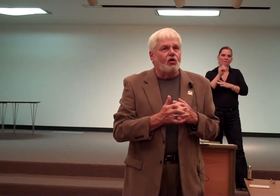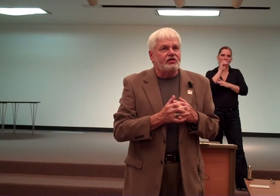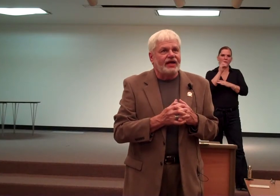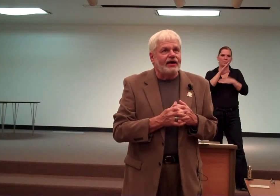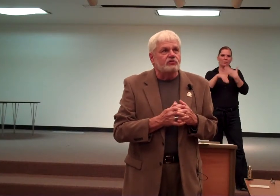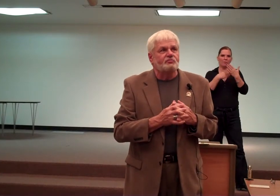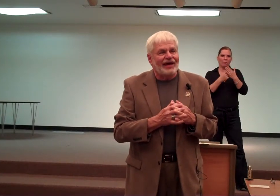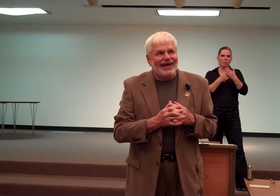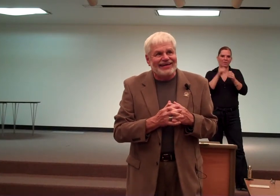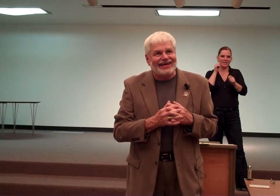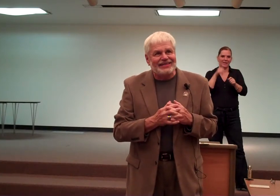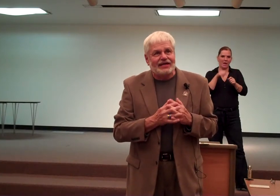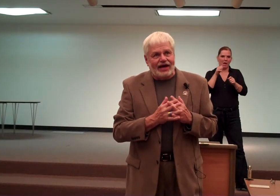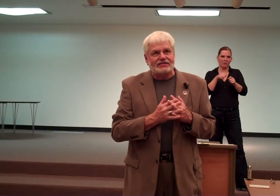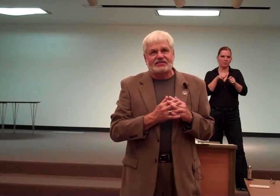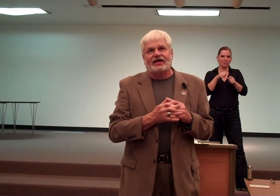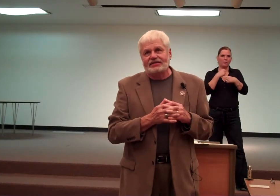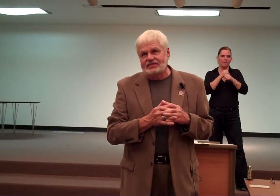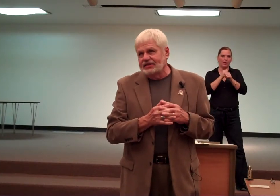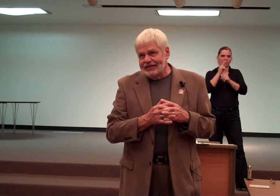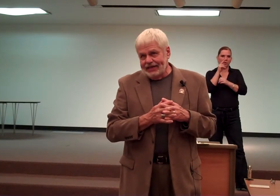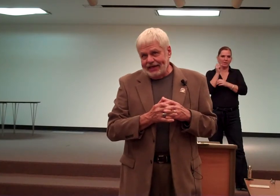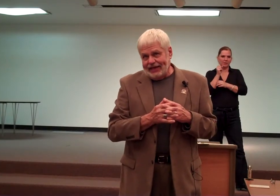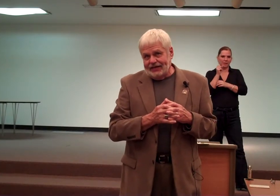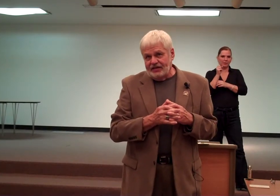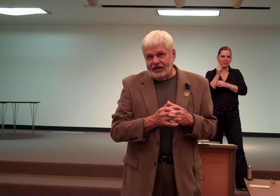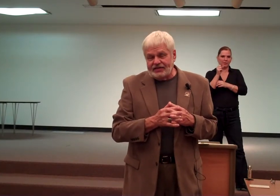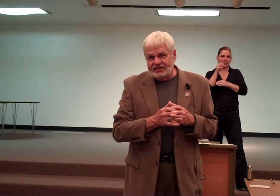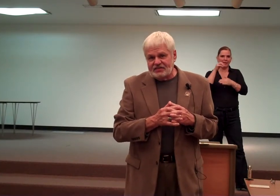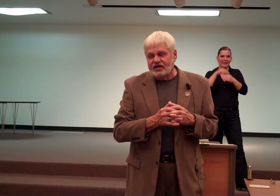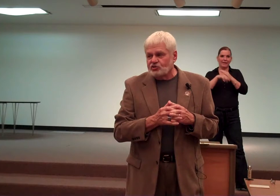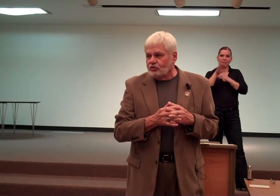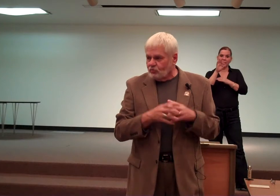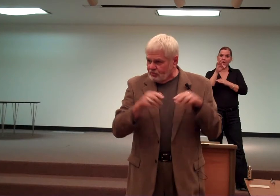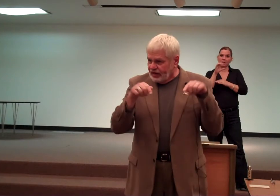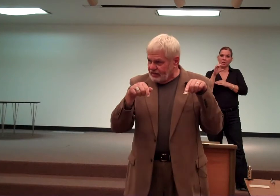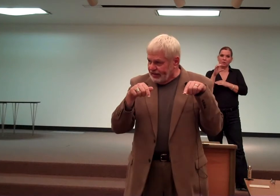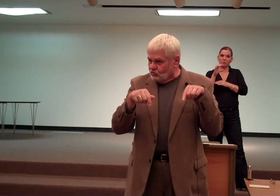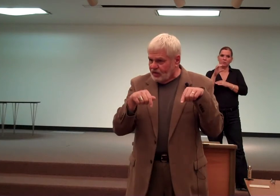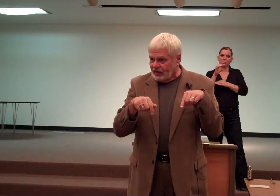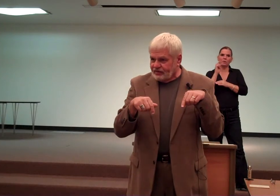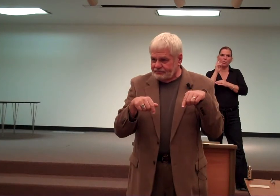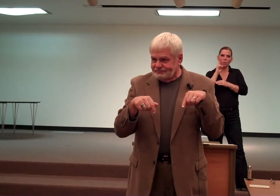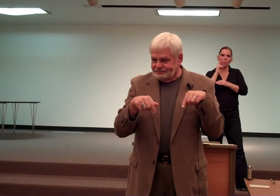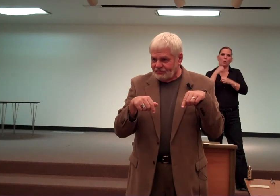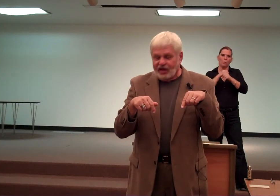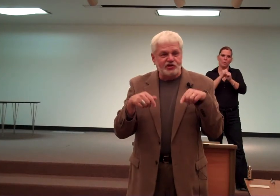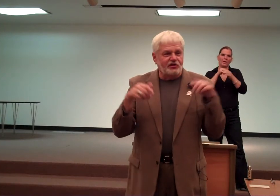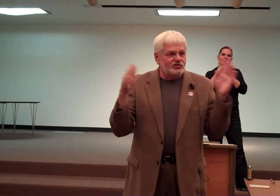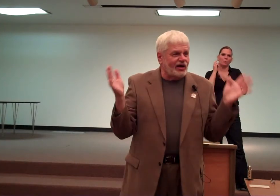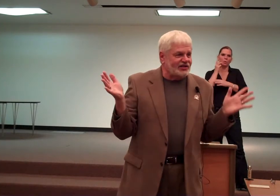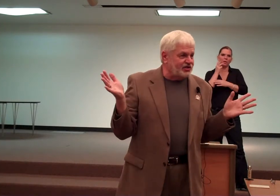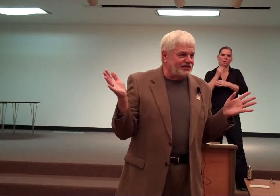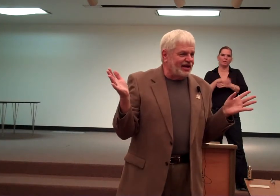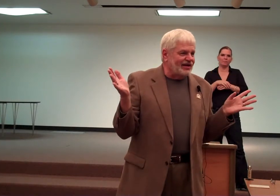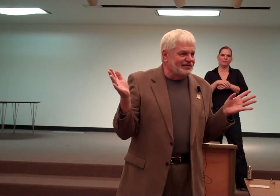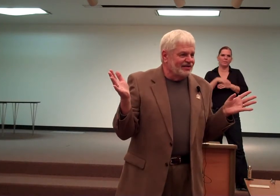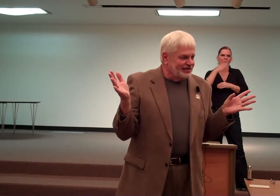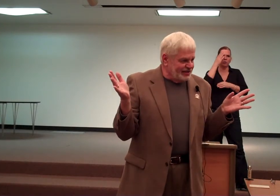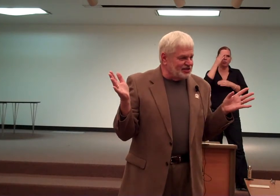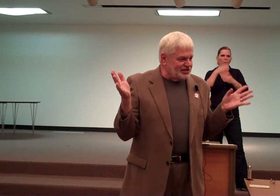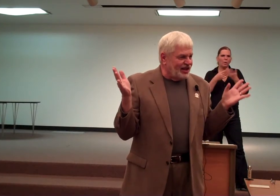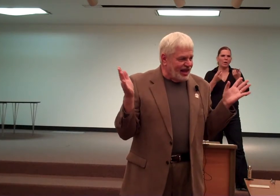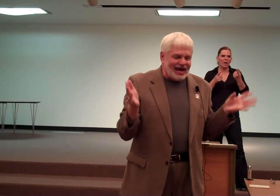40% of all the nails made in the United States in the 19th century were made in Wheeling. Now, you know the tragedy of